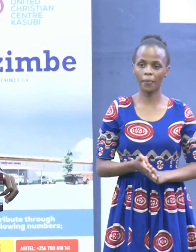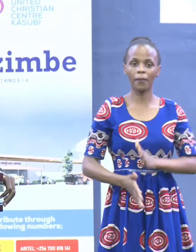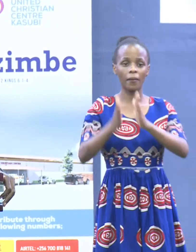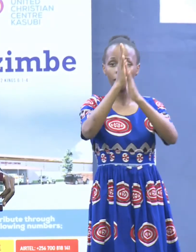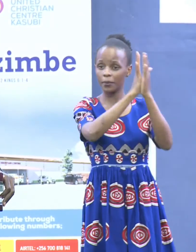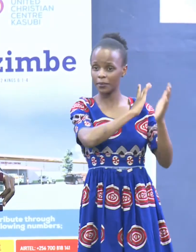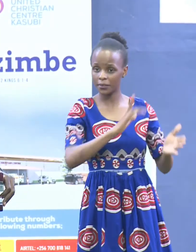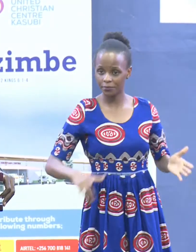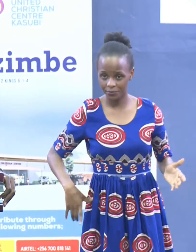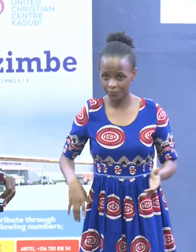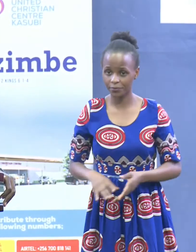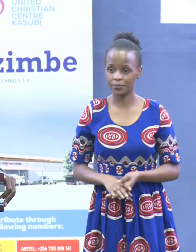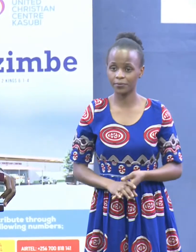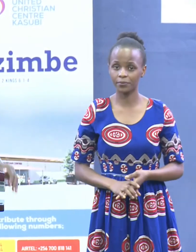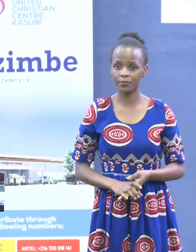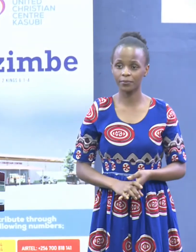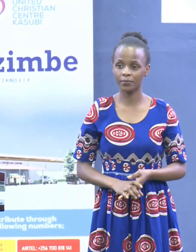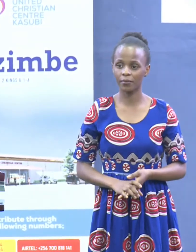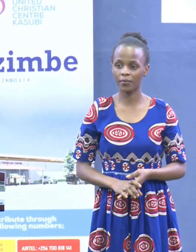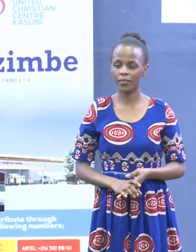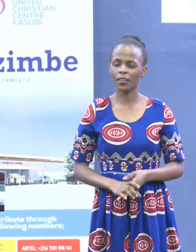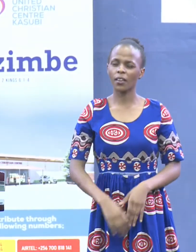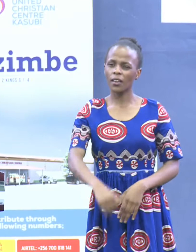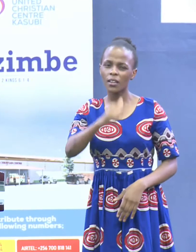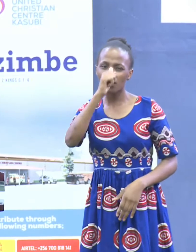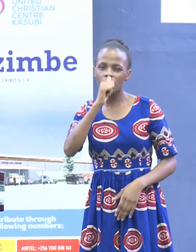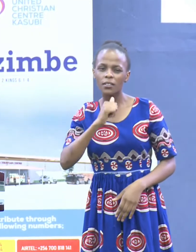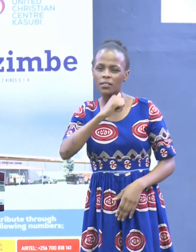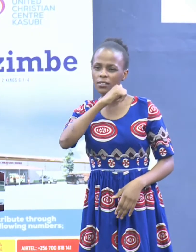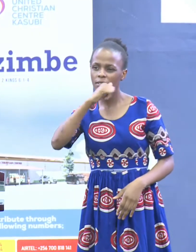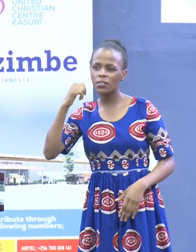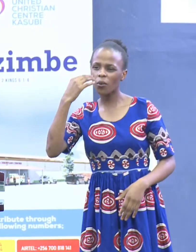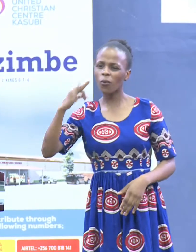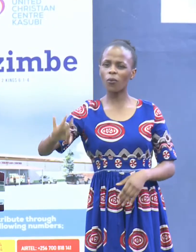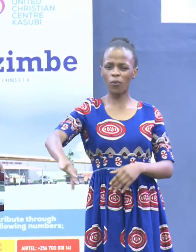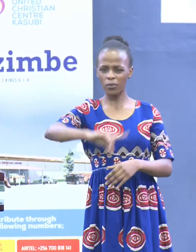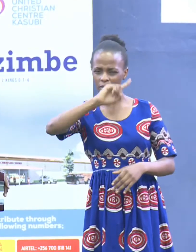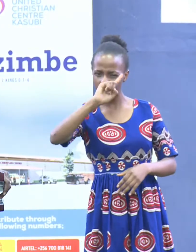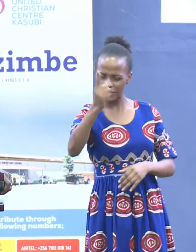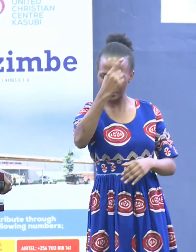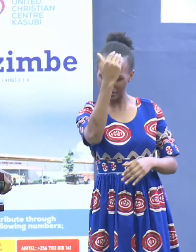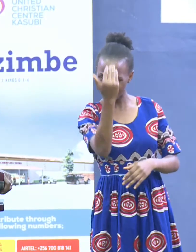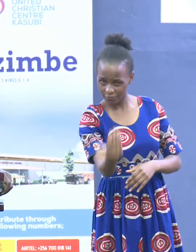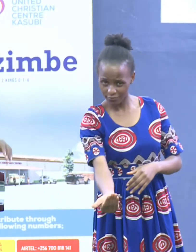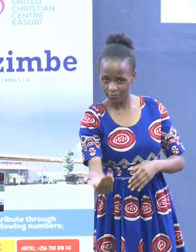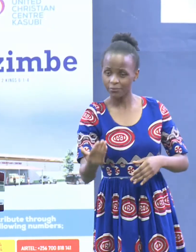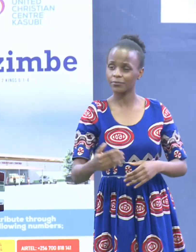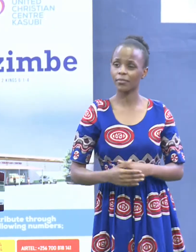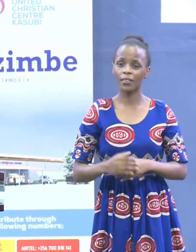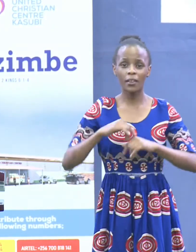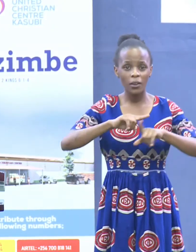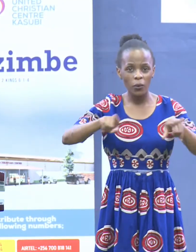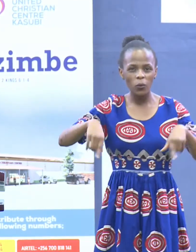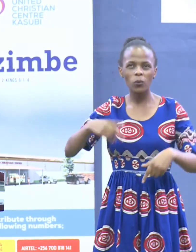Mukama yebazibwe. Praise the Lord. Ekyama ky'omwana omubereberye. The mystery of the firstborn.